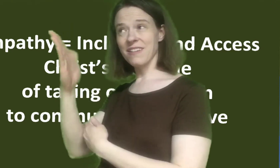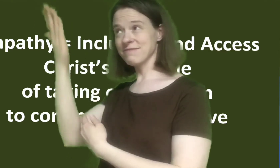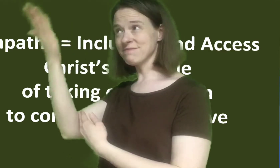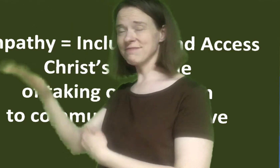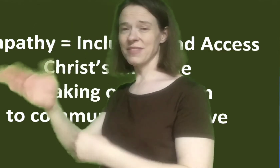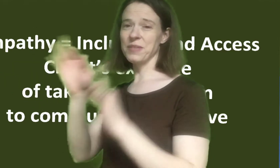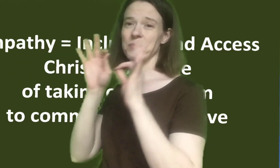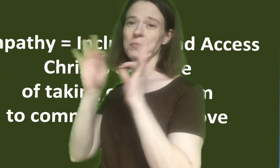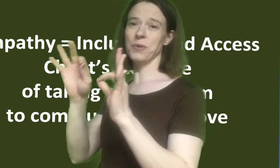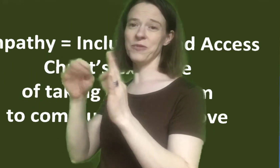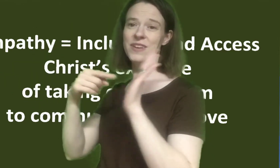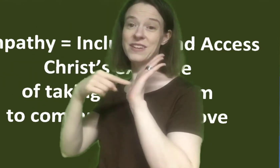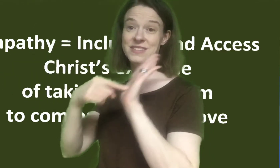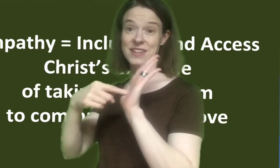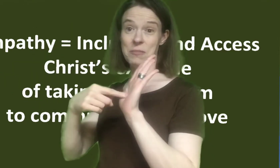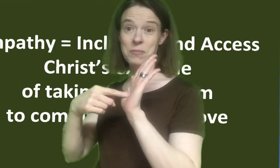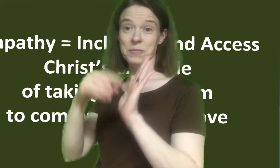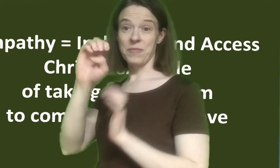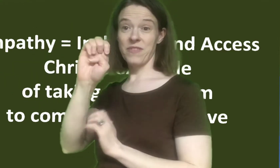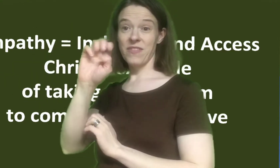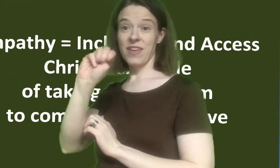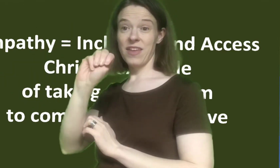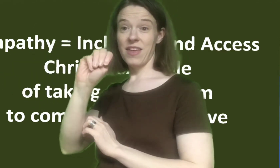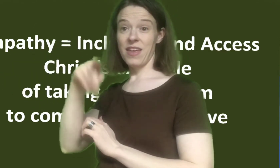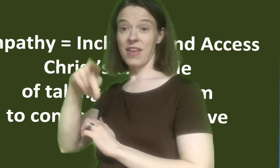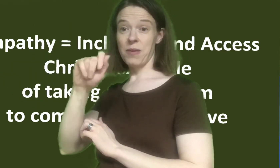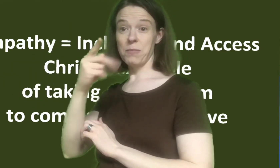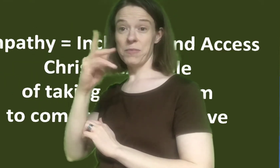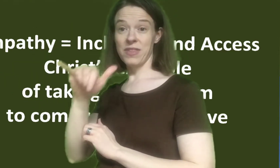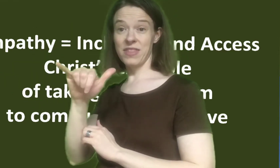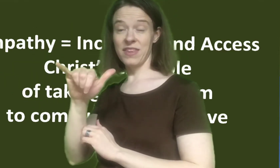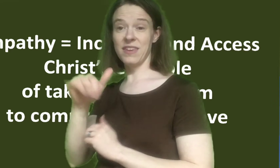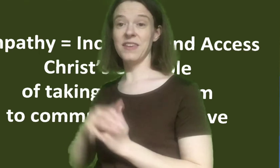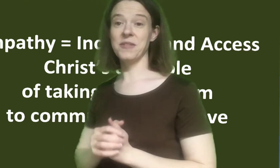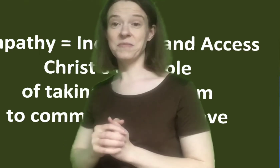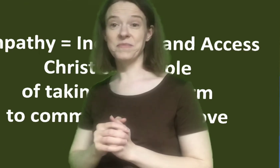Naturally, our God is the perfect example of empathy.